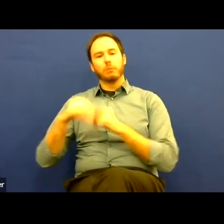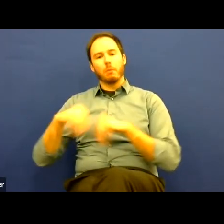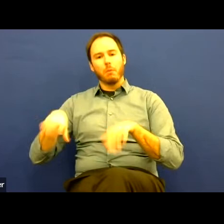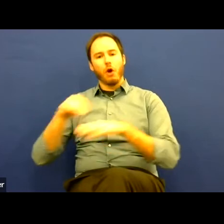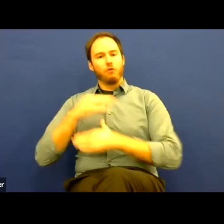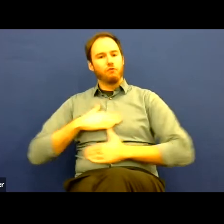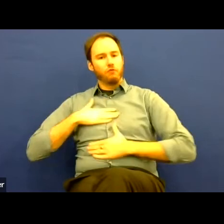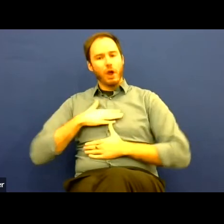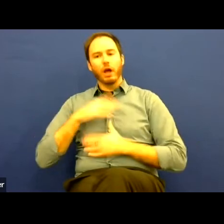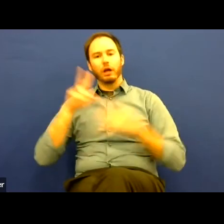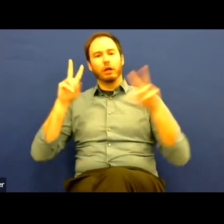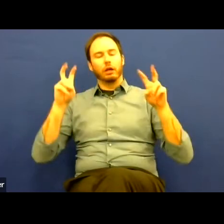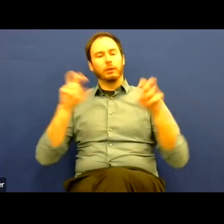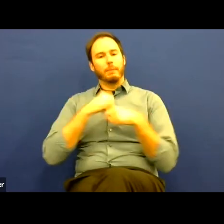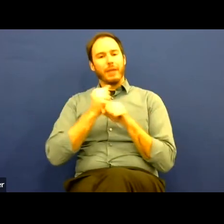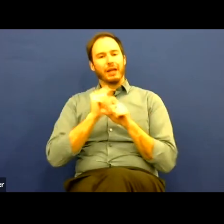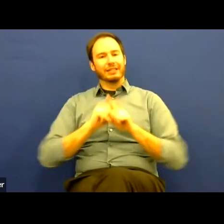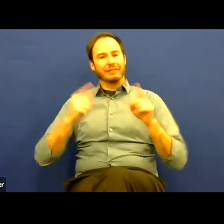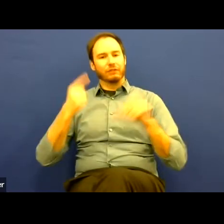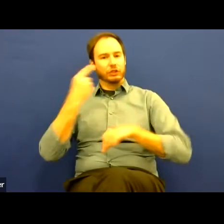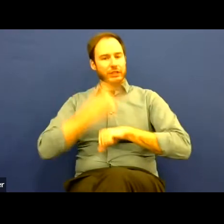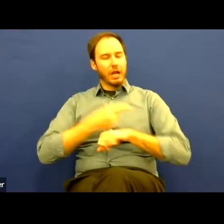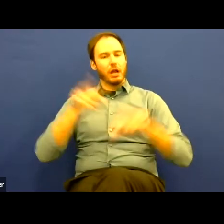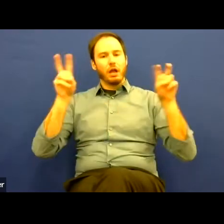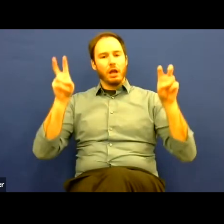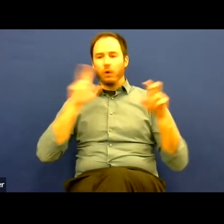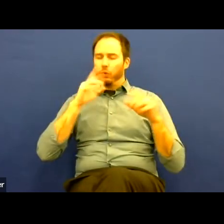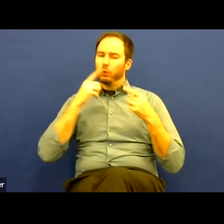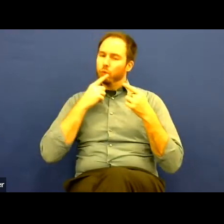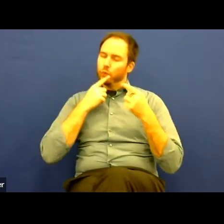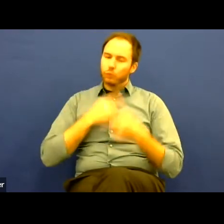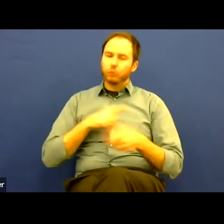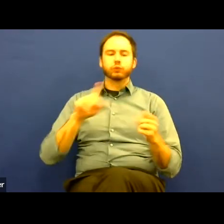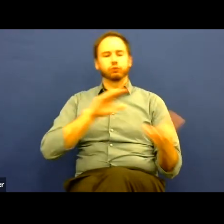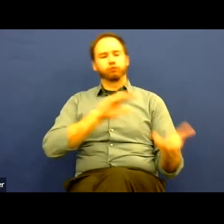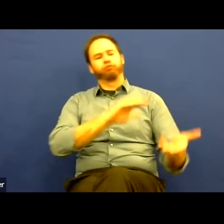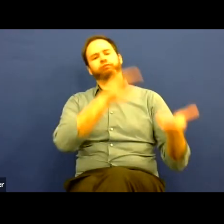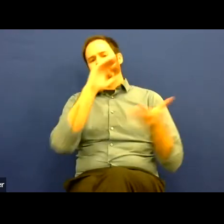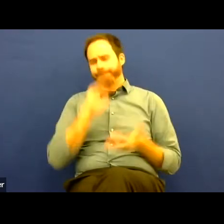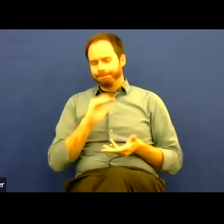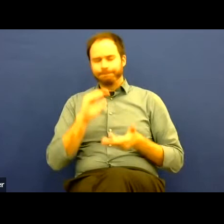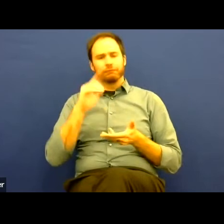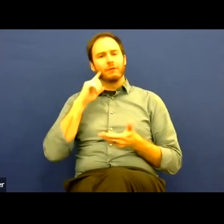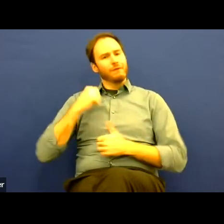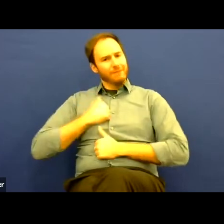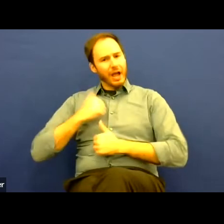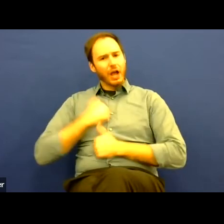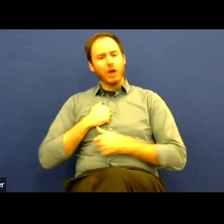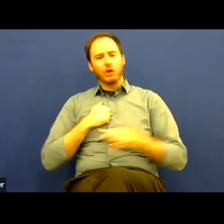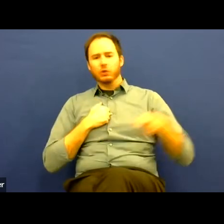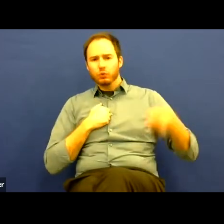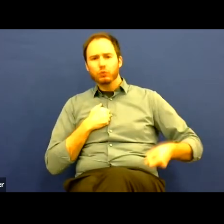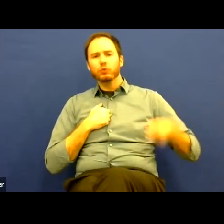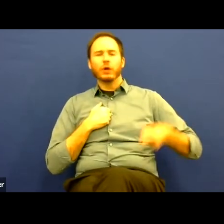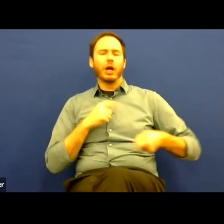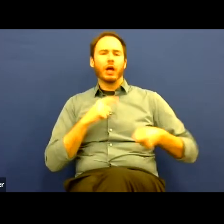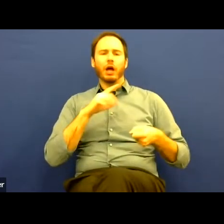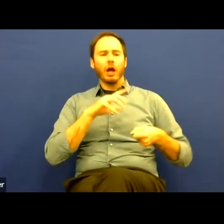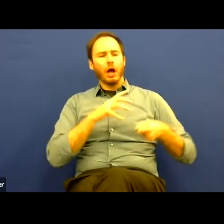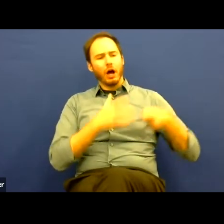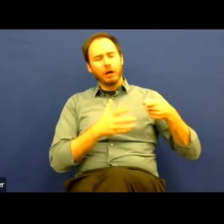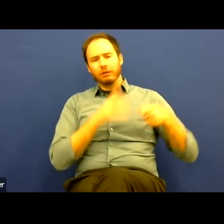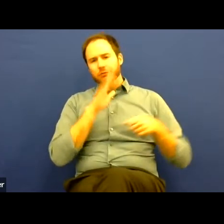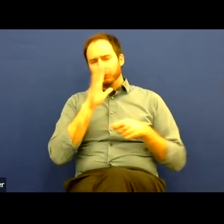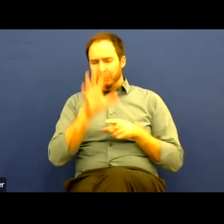was a huge success. The total volume of items that were collected for veterans, the soup kits that were delivered was really impressive. They